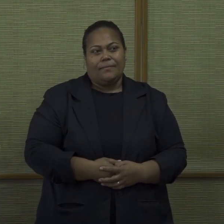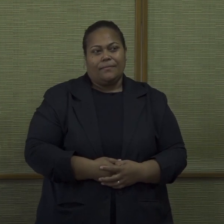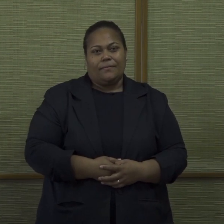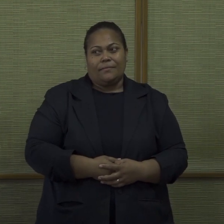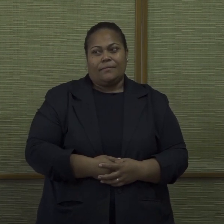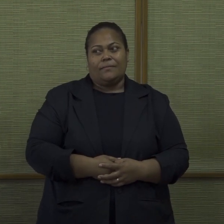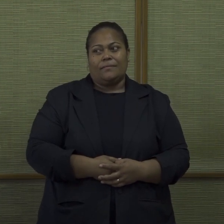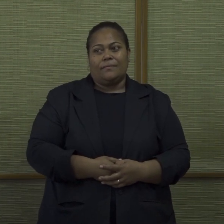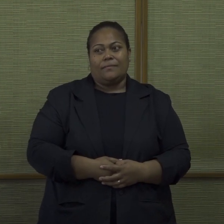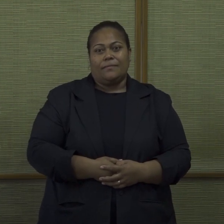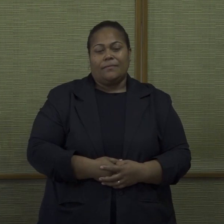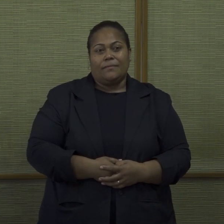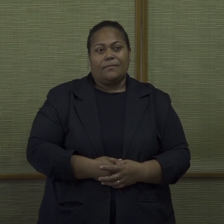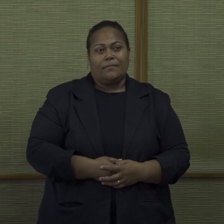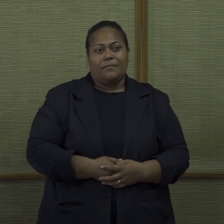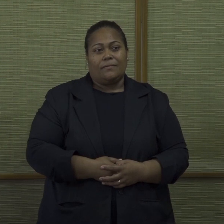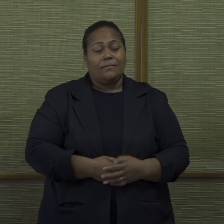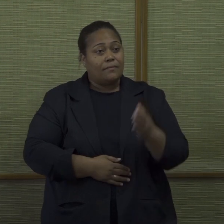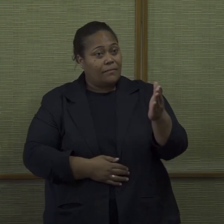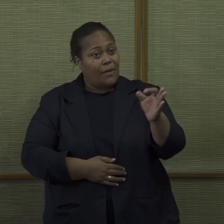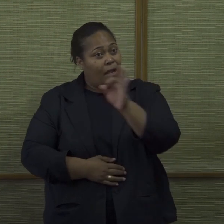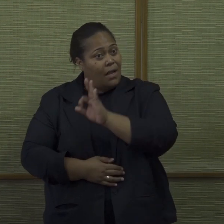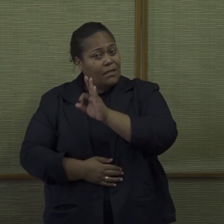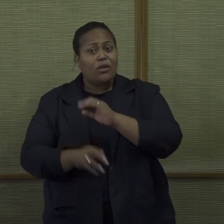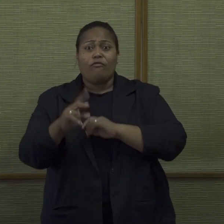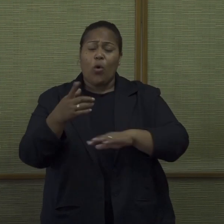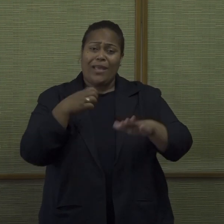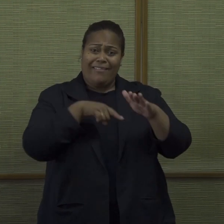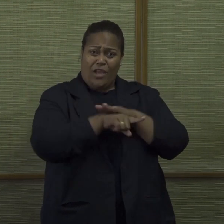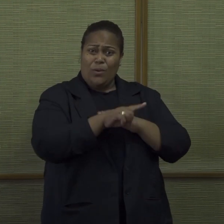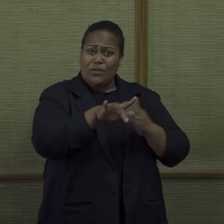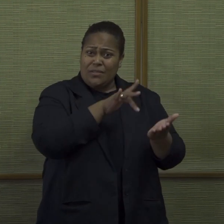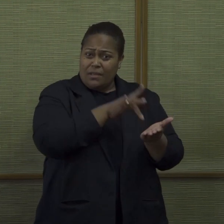One last question. In terms of evacuation centers,